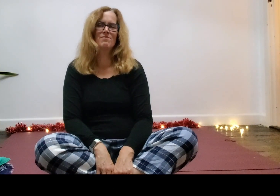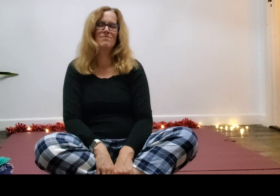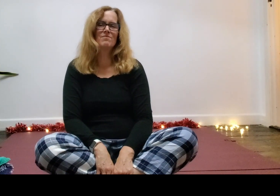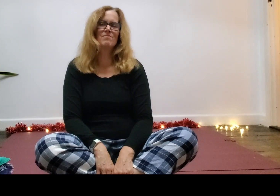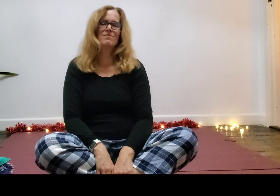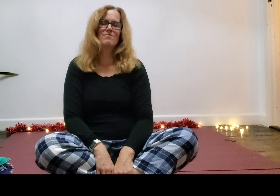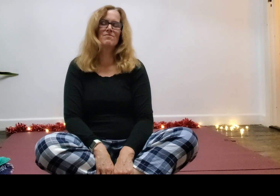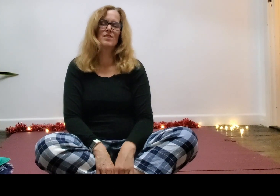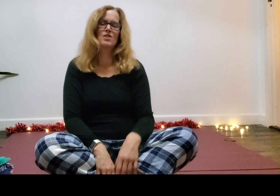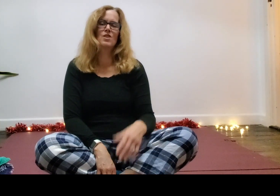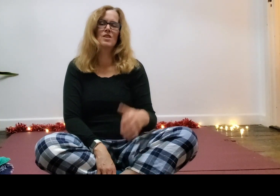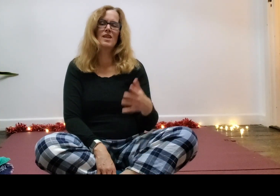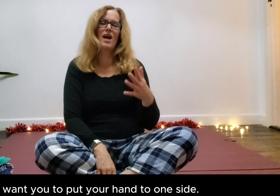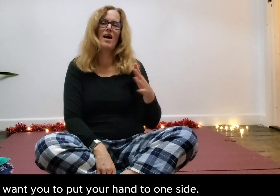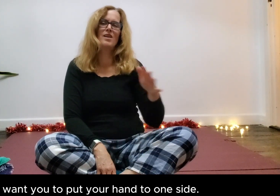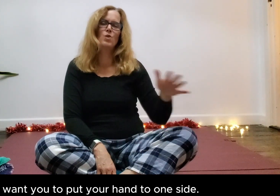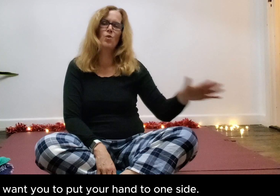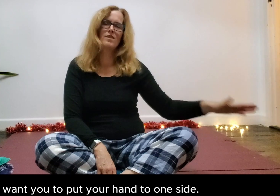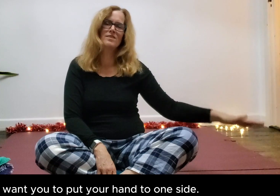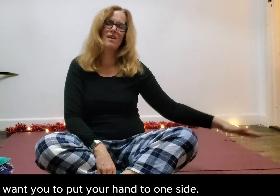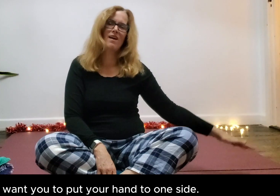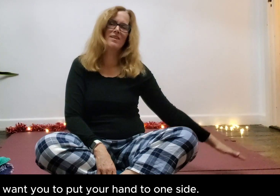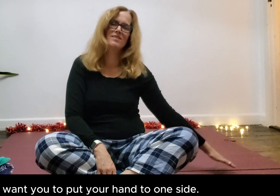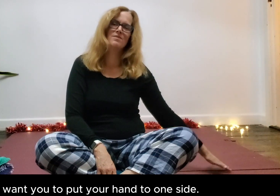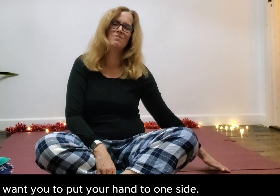I want you to put your hand to one side,